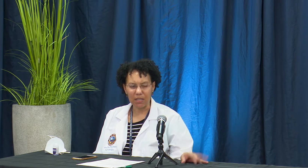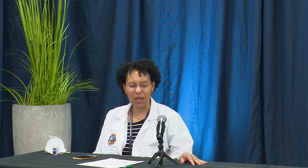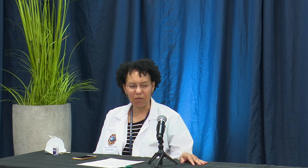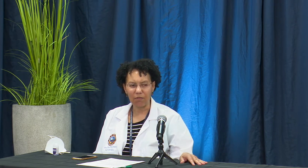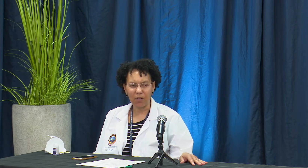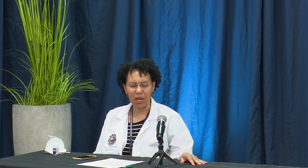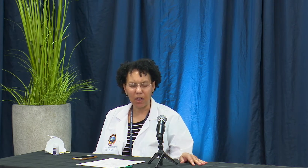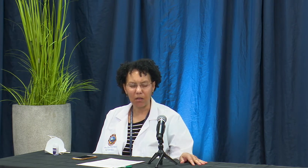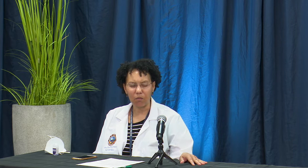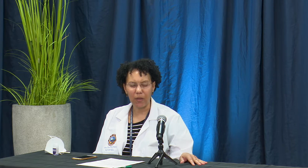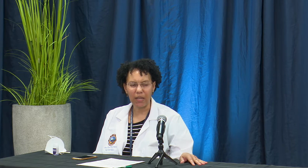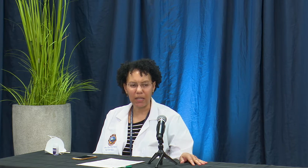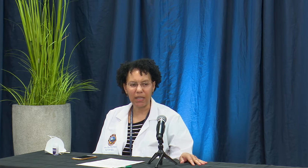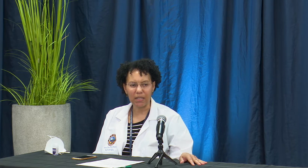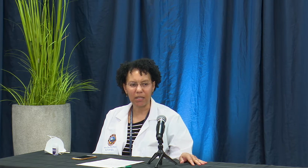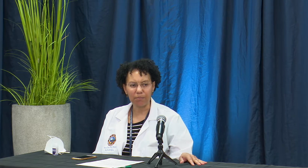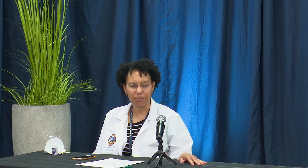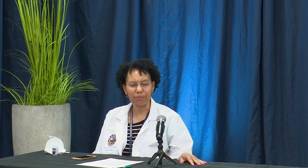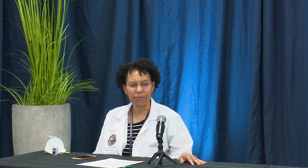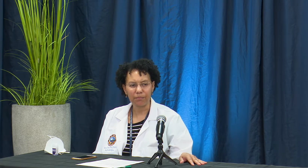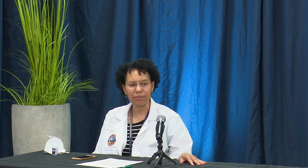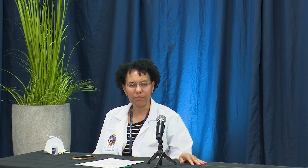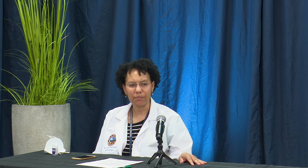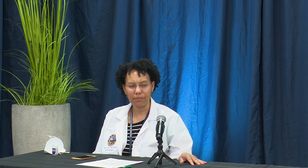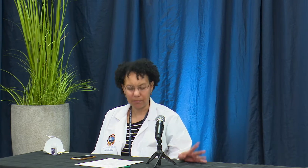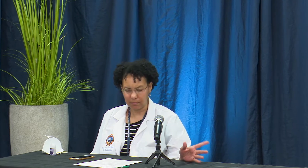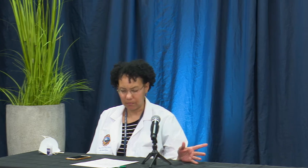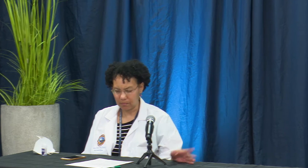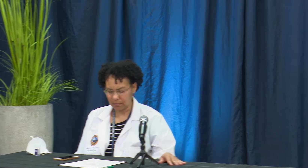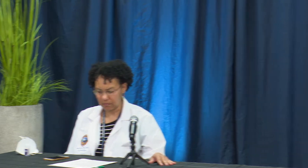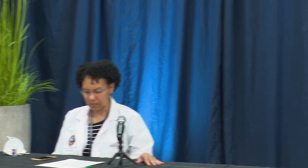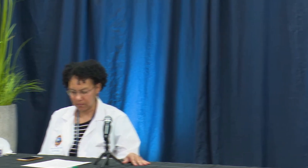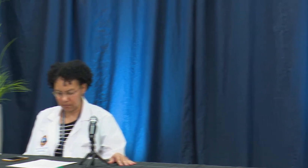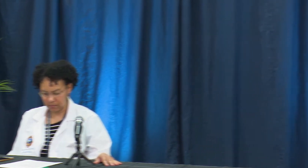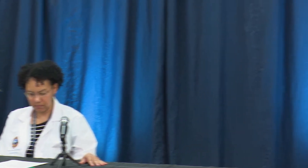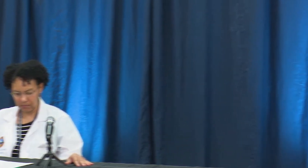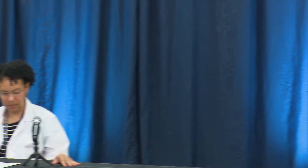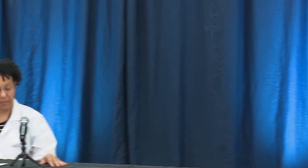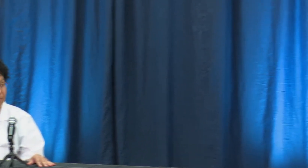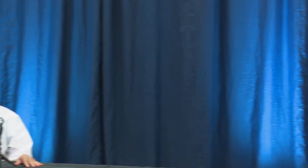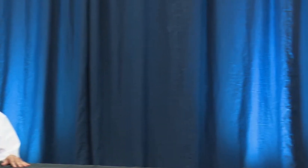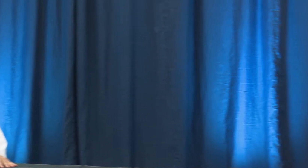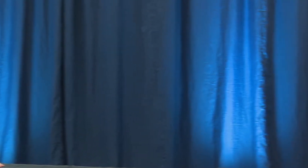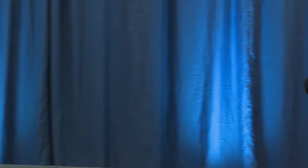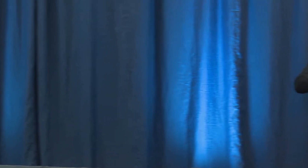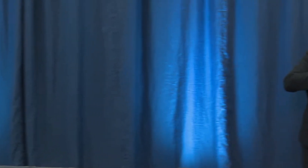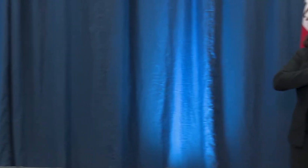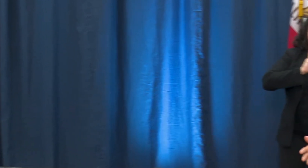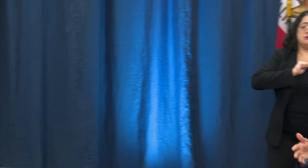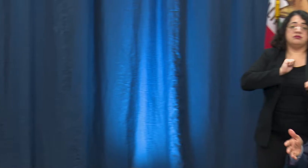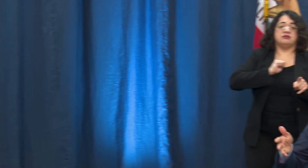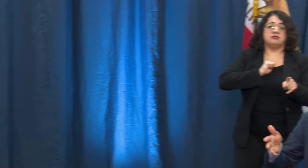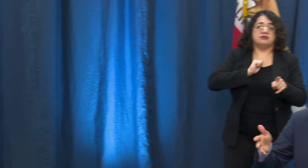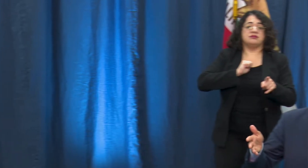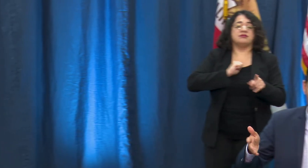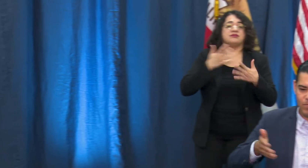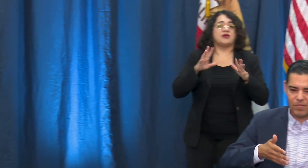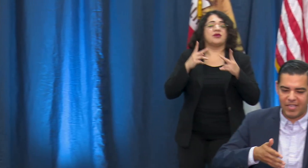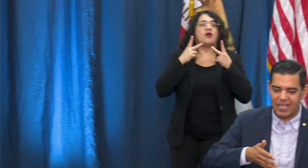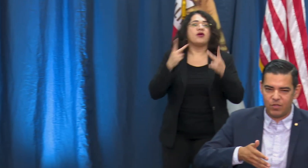it's a safe way to get tested. And I'll add, having visited one of these centers before to see how it works,